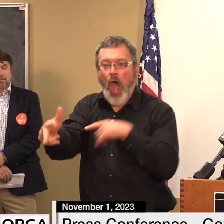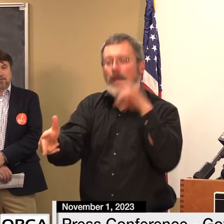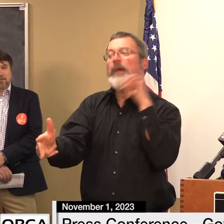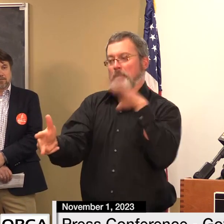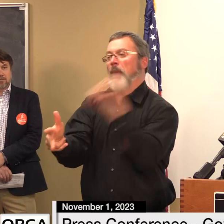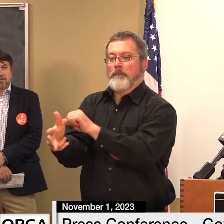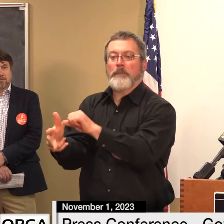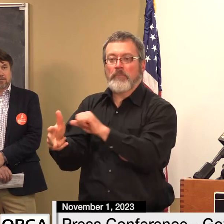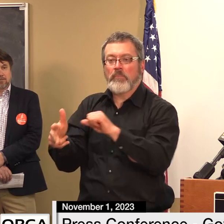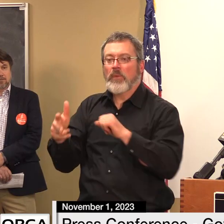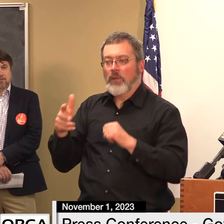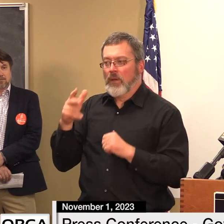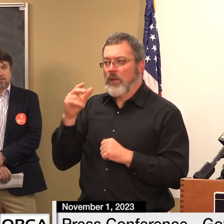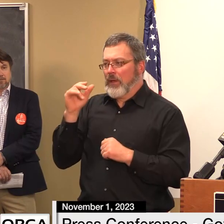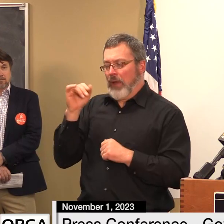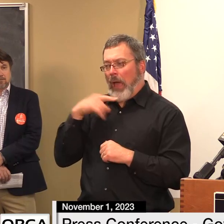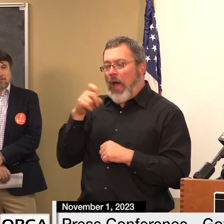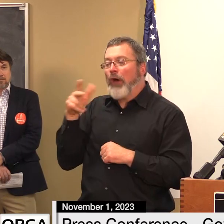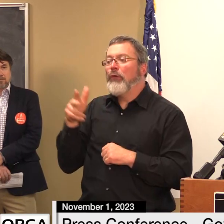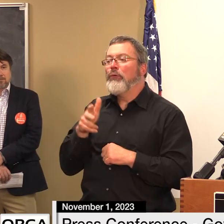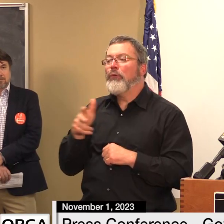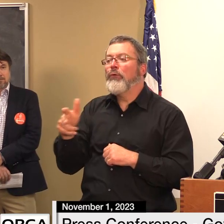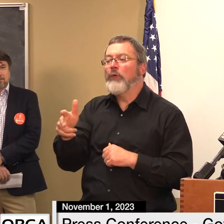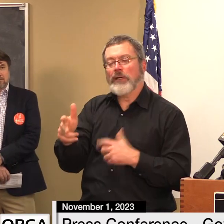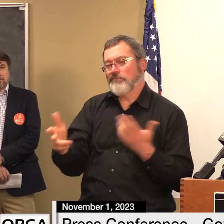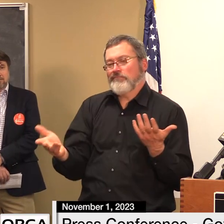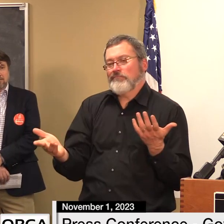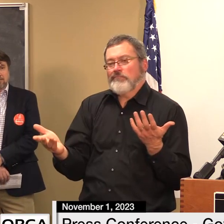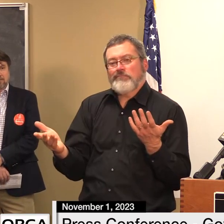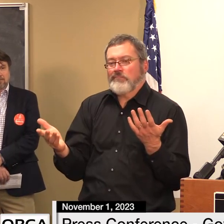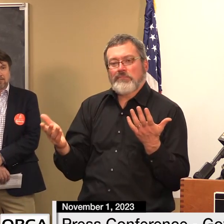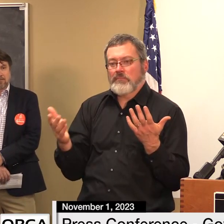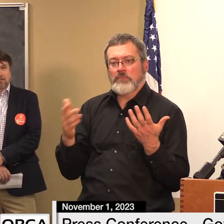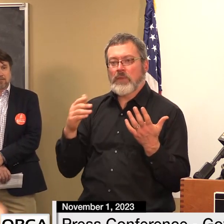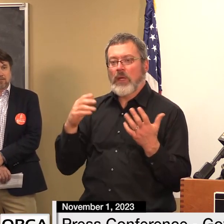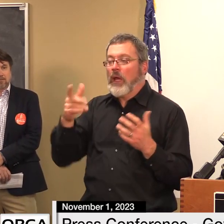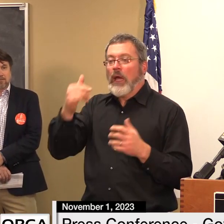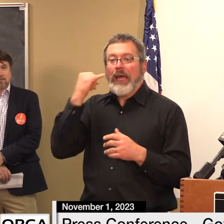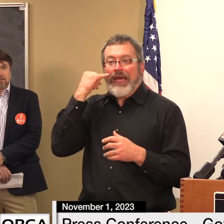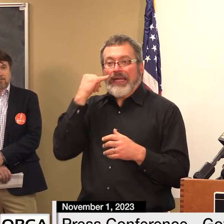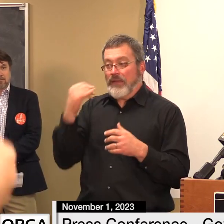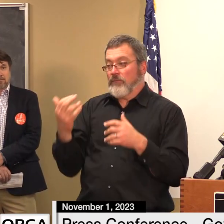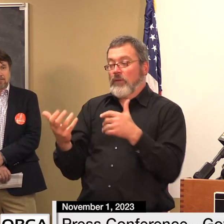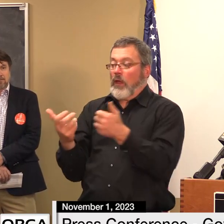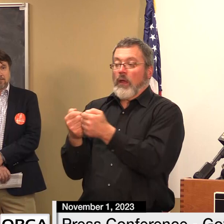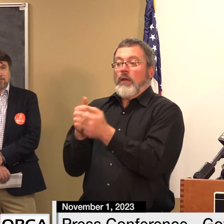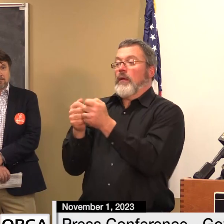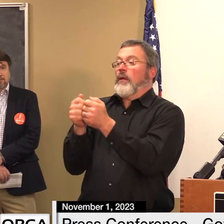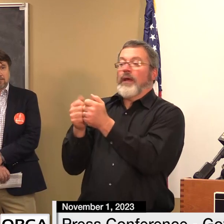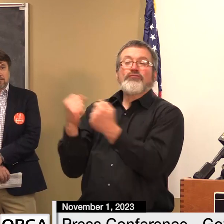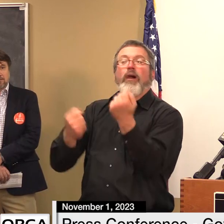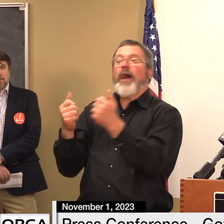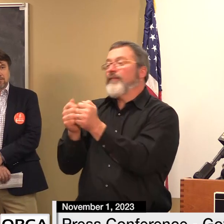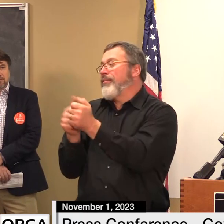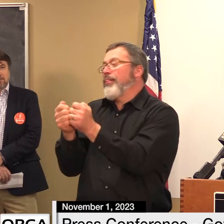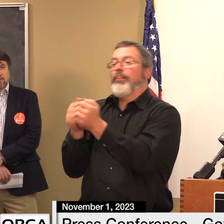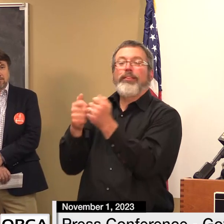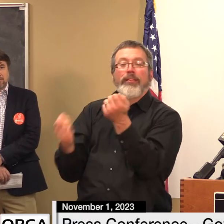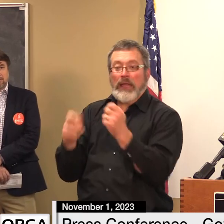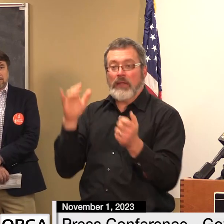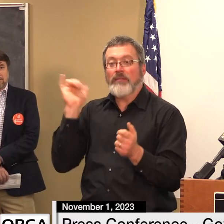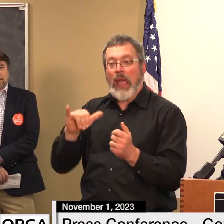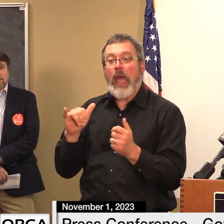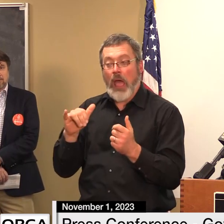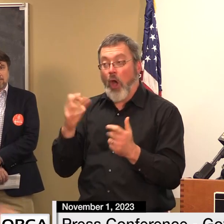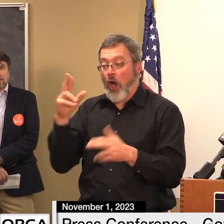out of traffic, that are operating dangerously, that are using their cell phone while they're driving fast, that are impaired. Those are our priorities.